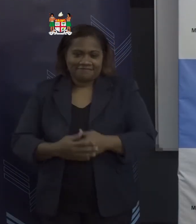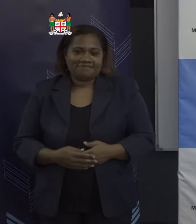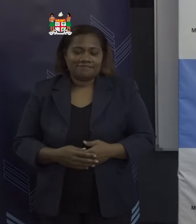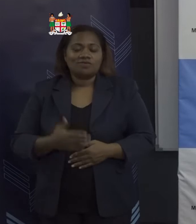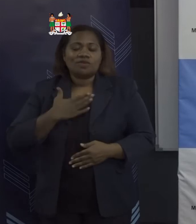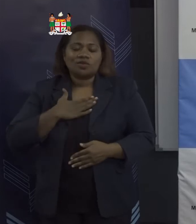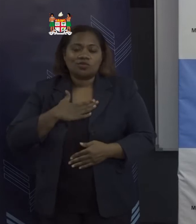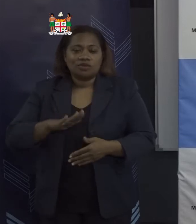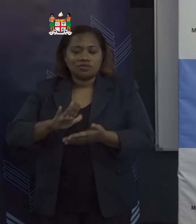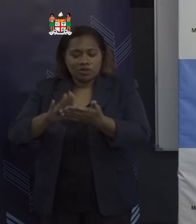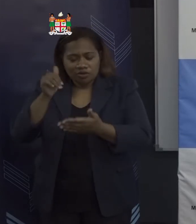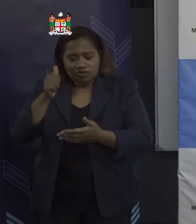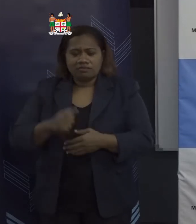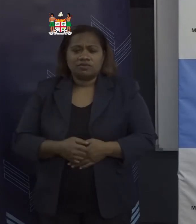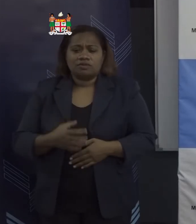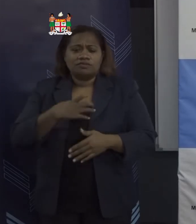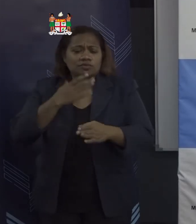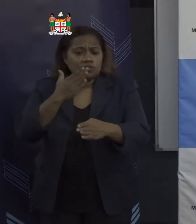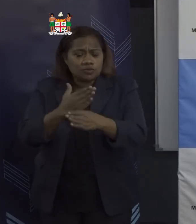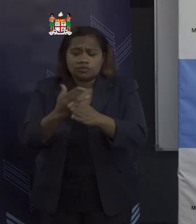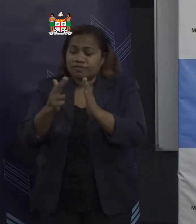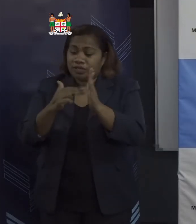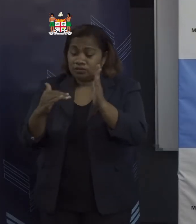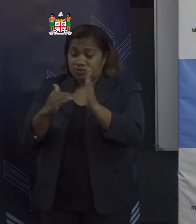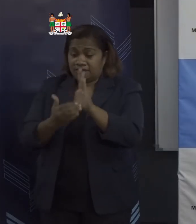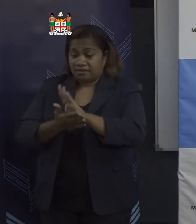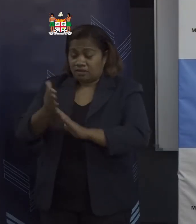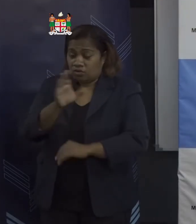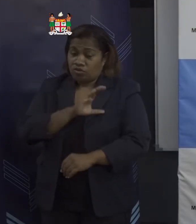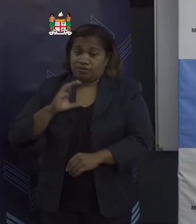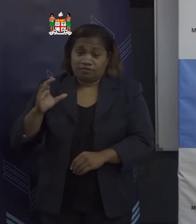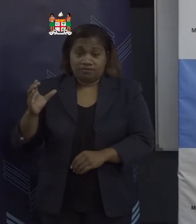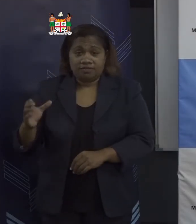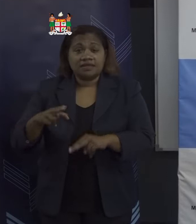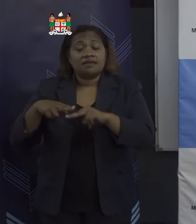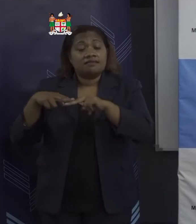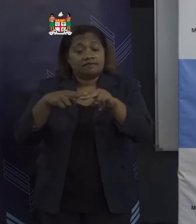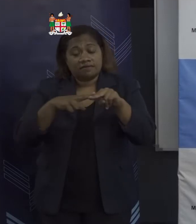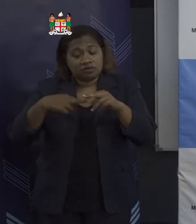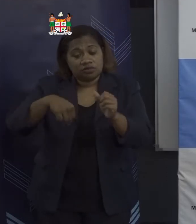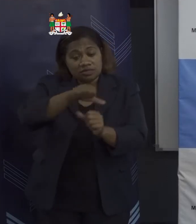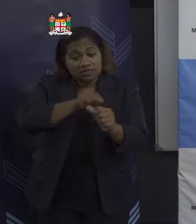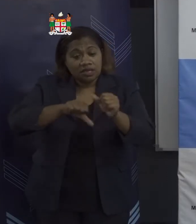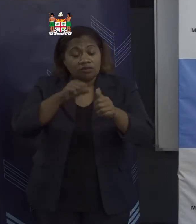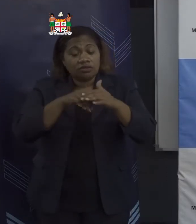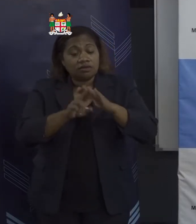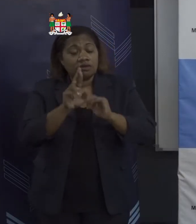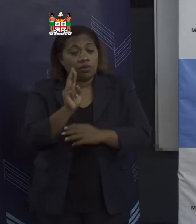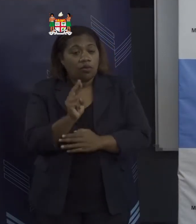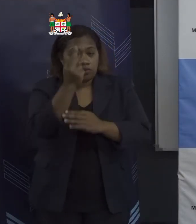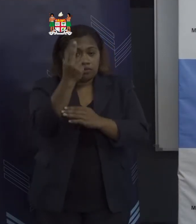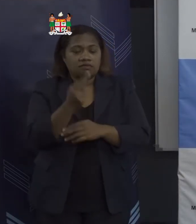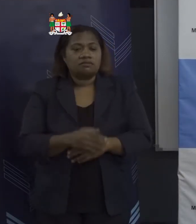acknowledge the extraordinary work of the New Zealand High Commission and the Fiji Association in Auckland for this